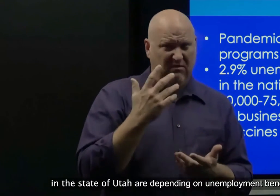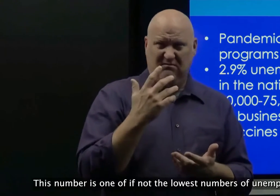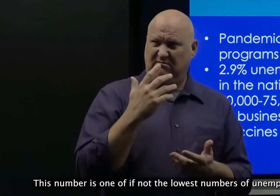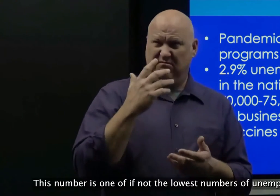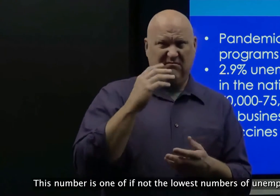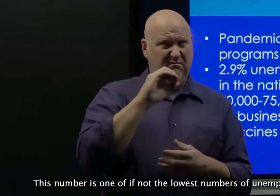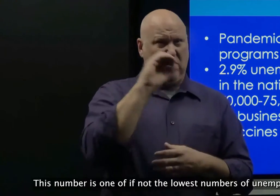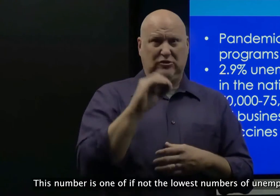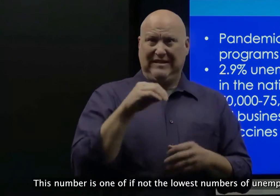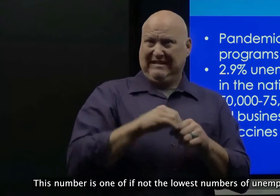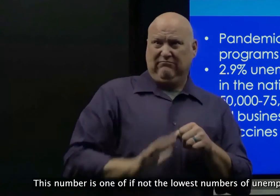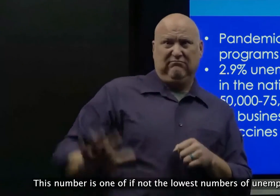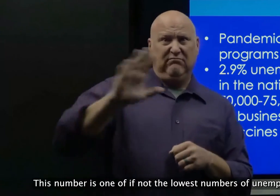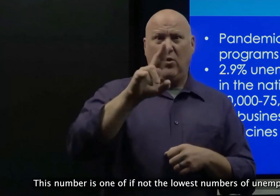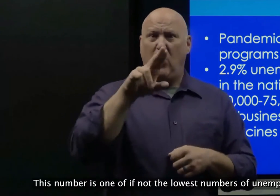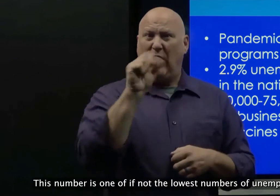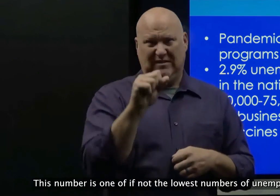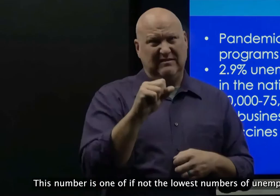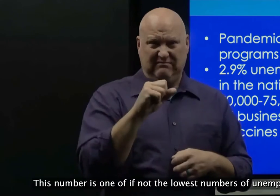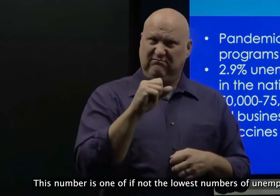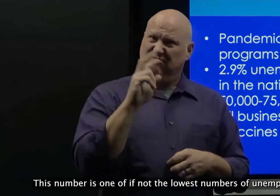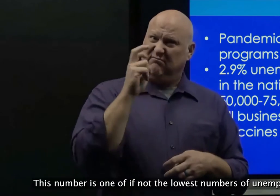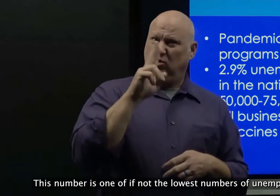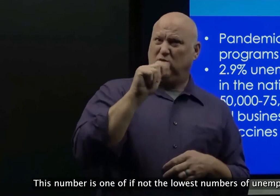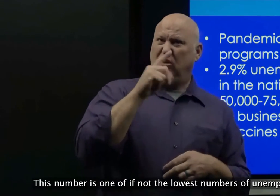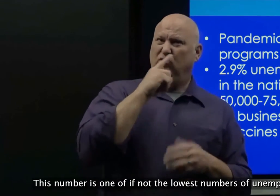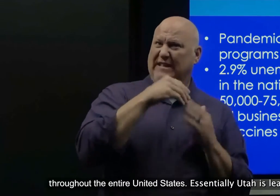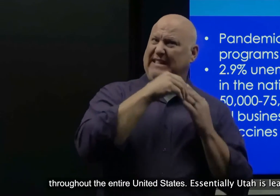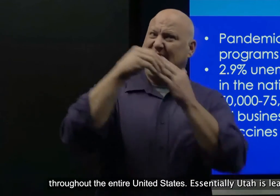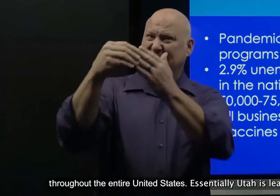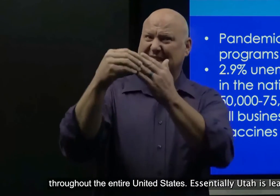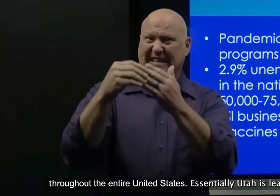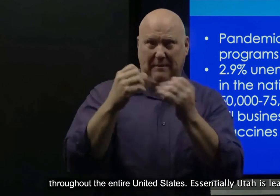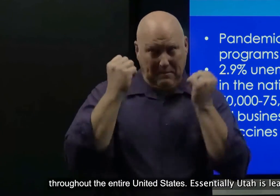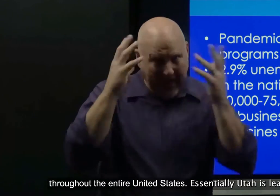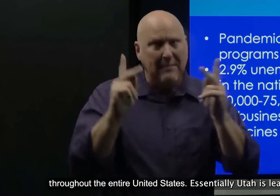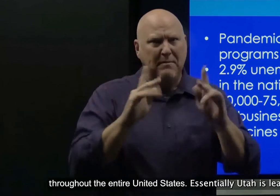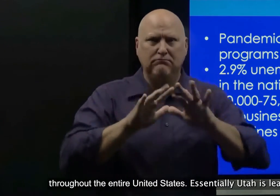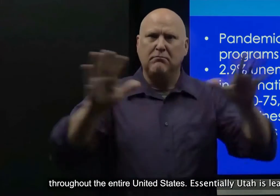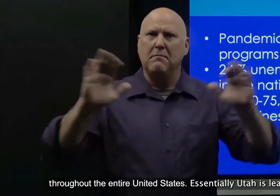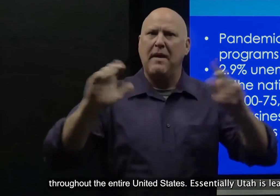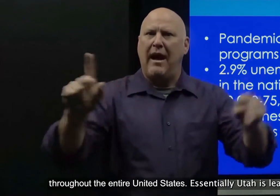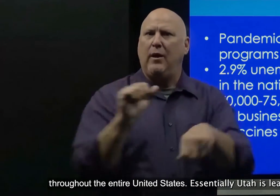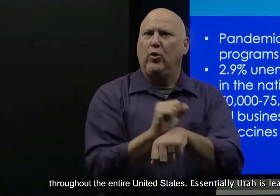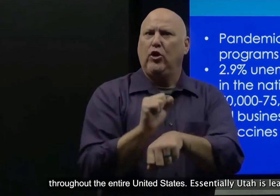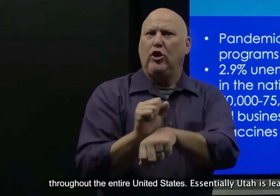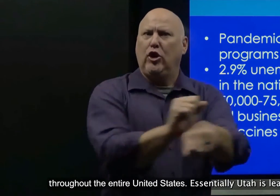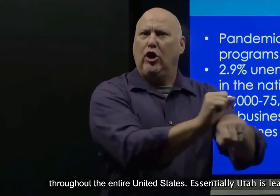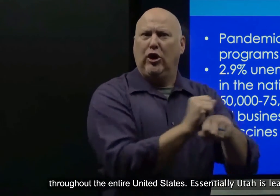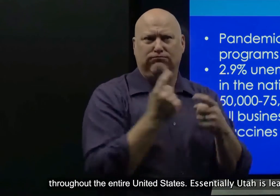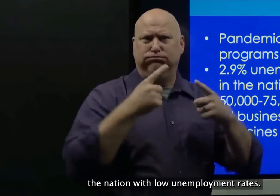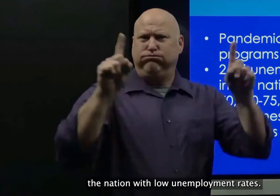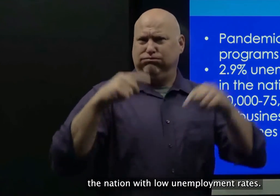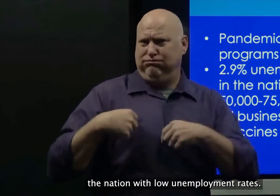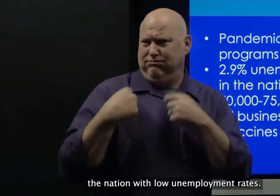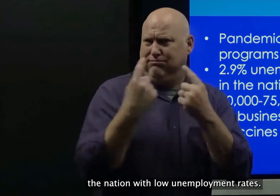This number is one of, if not the lowest numbers of unemployment throughout the entire United States. Essentially, Utah is leading the nation with